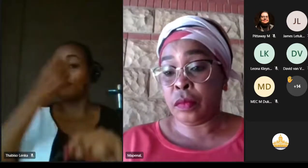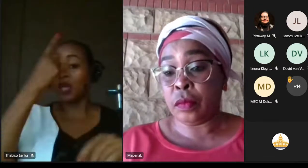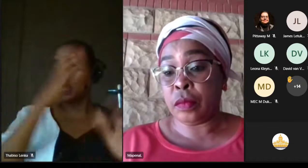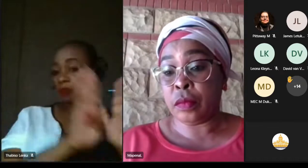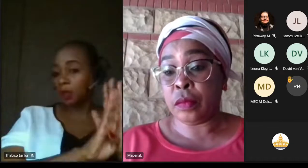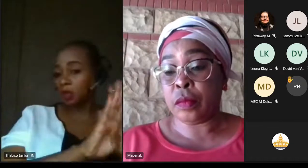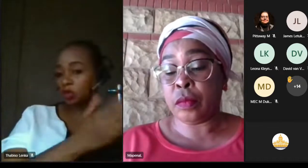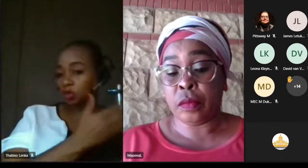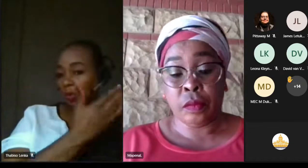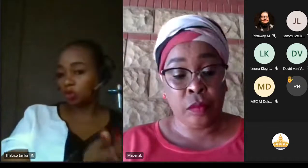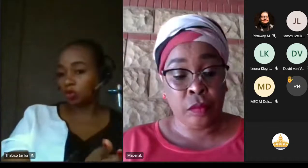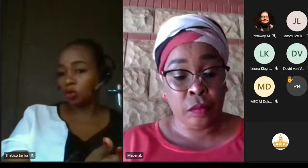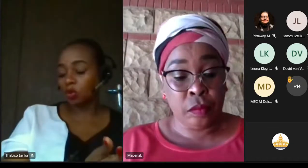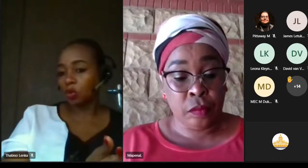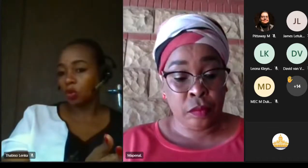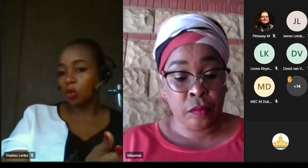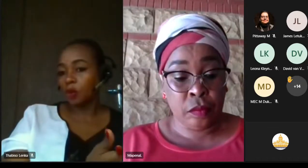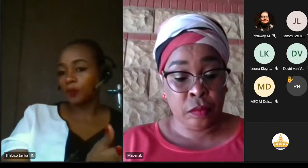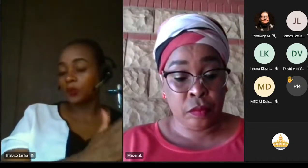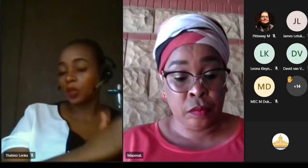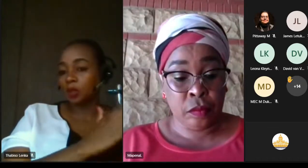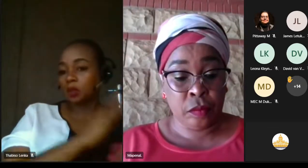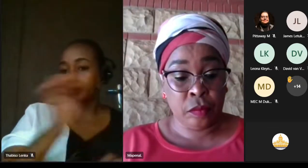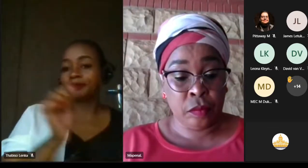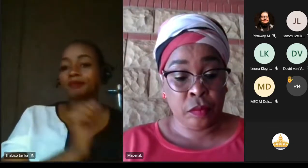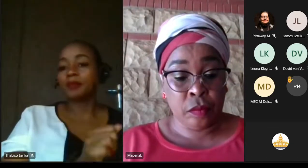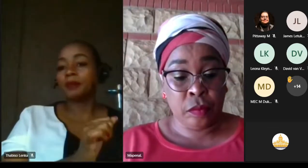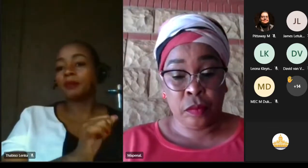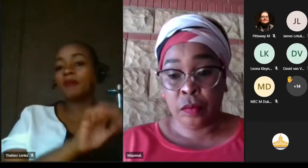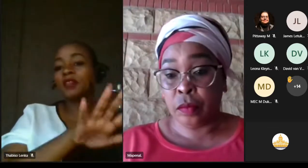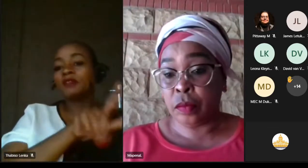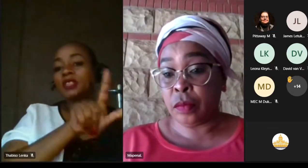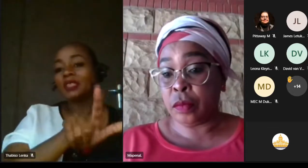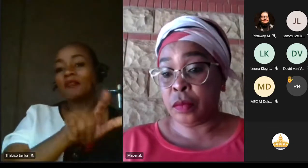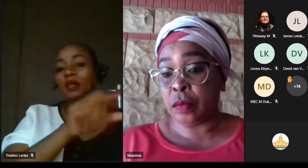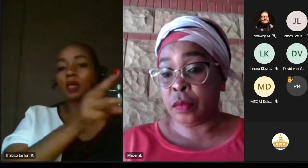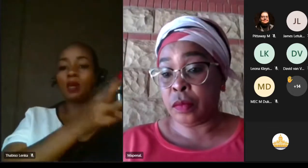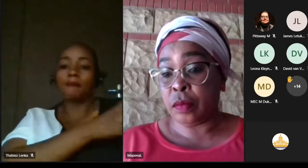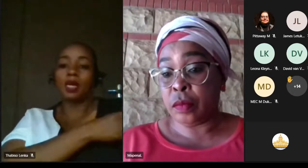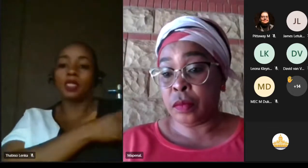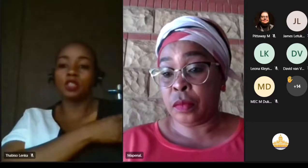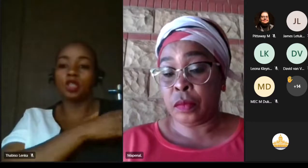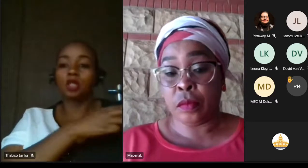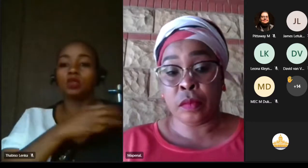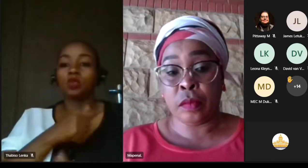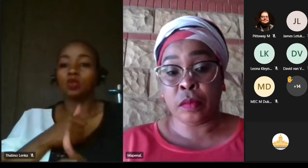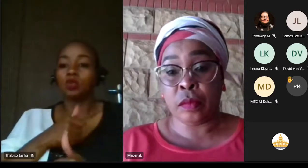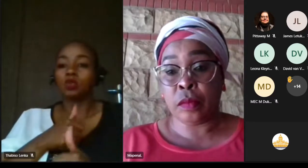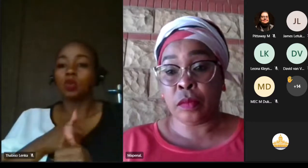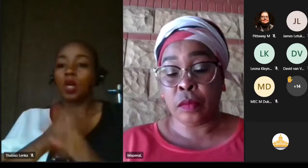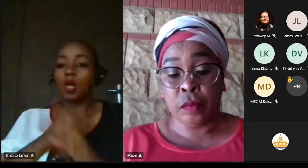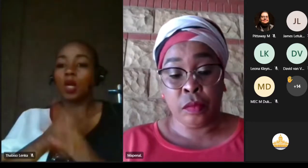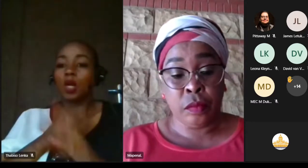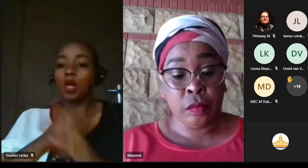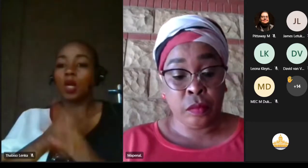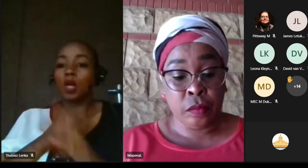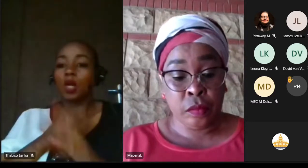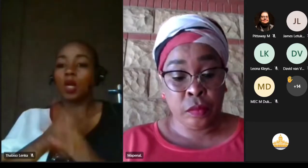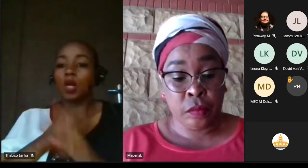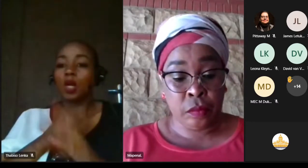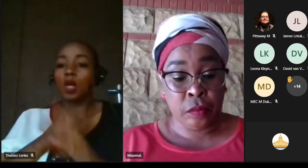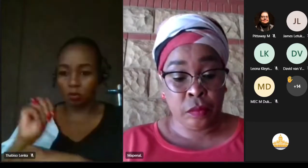is to make provision for the appointment of Section 57 managers directly accountable to the municipal managers.